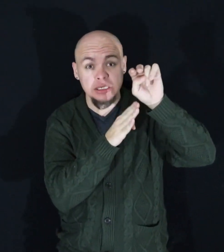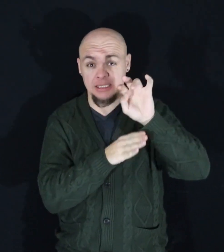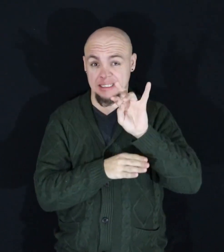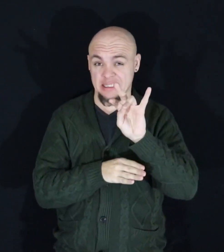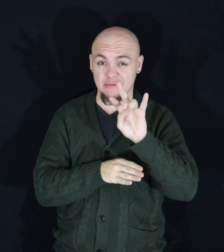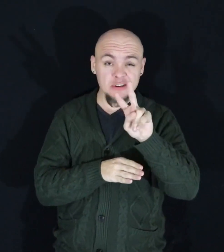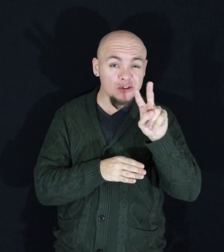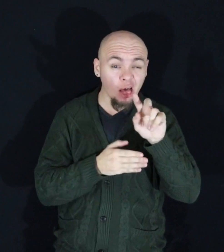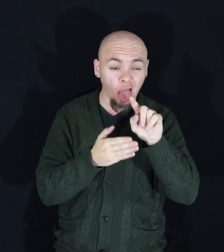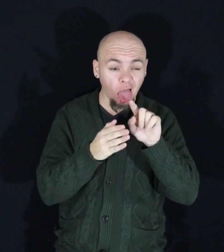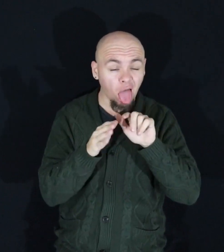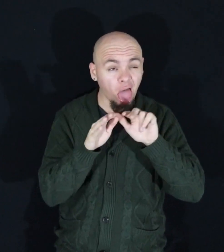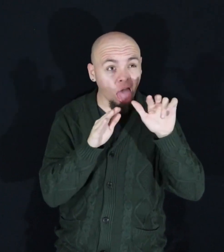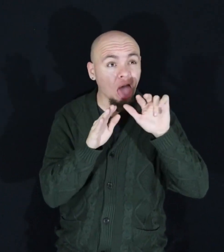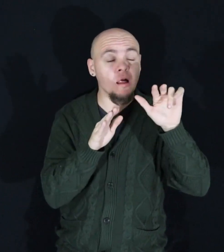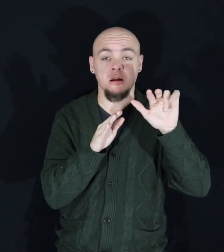sleep.